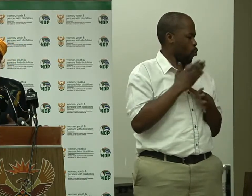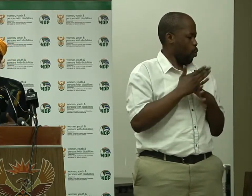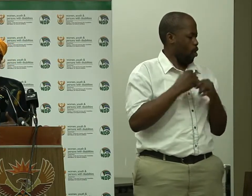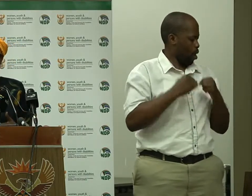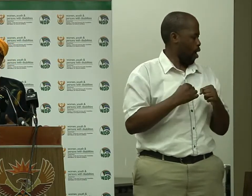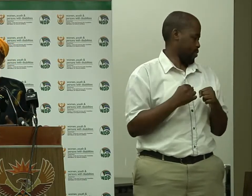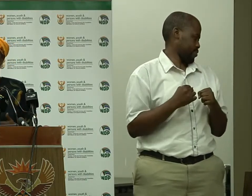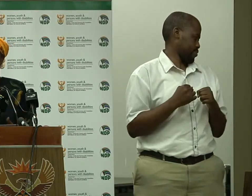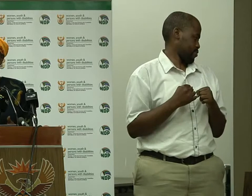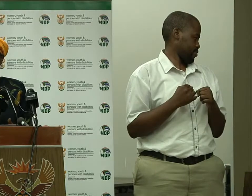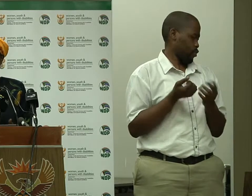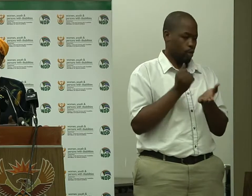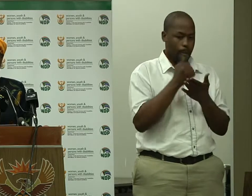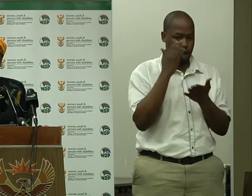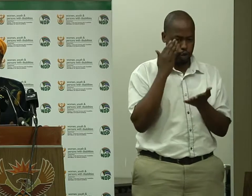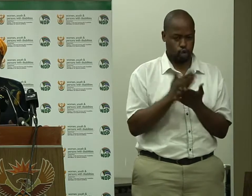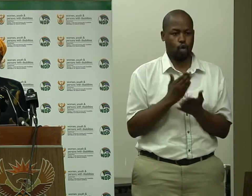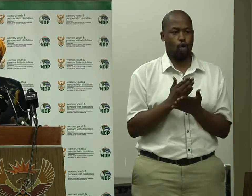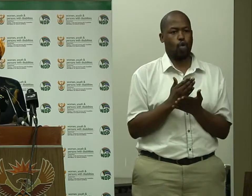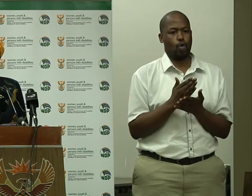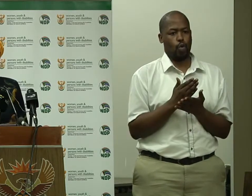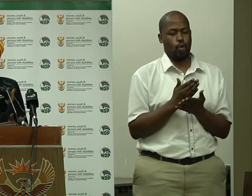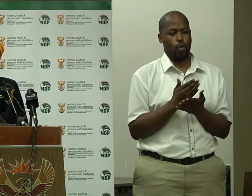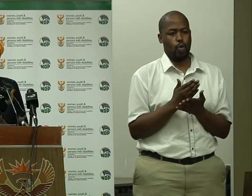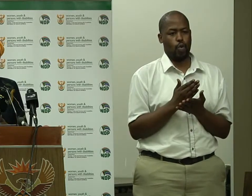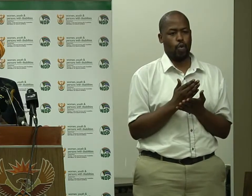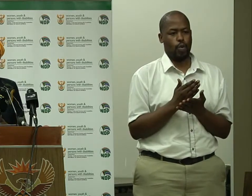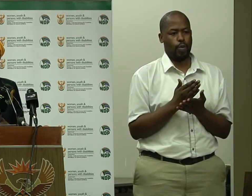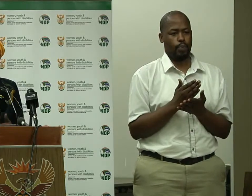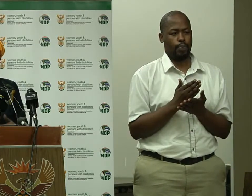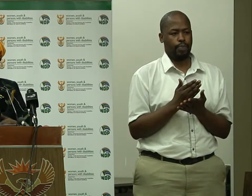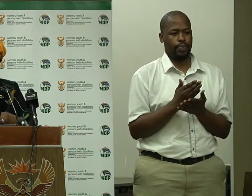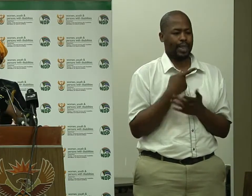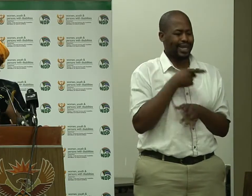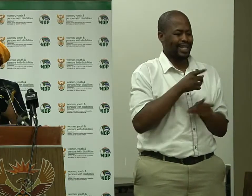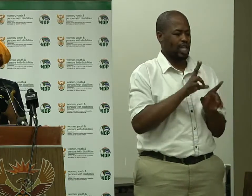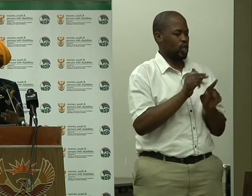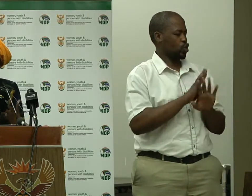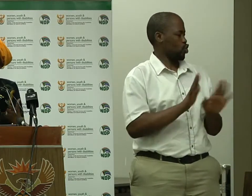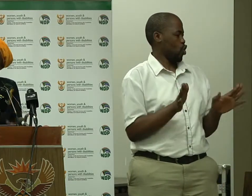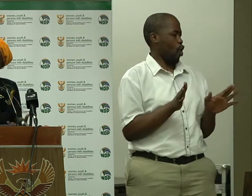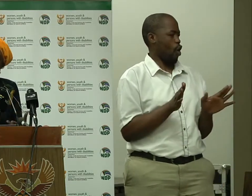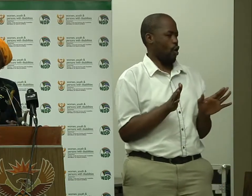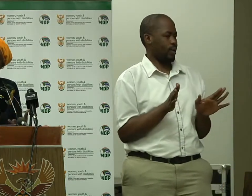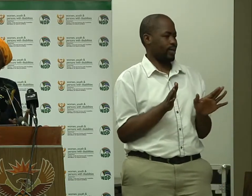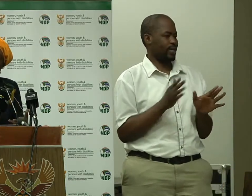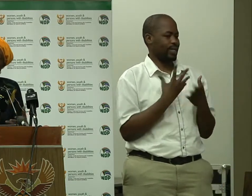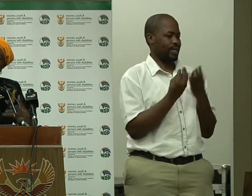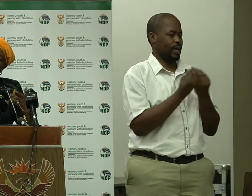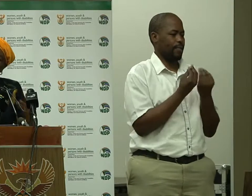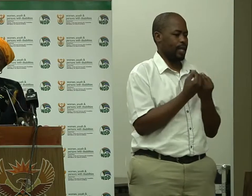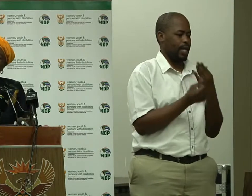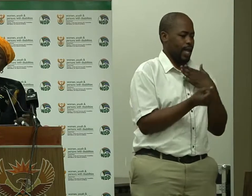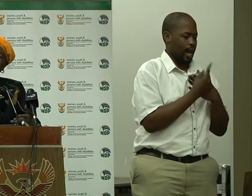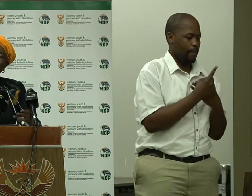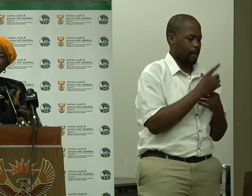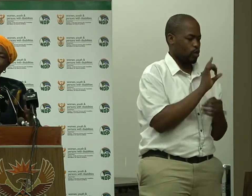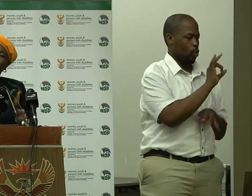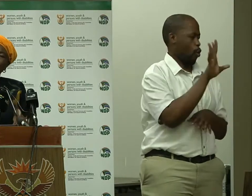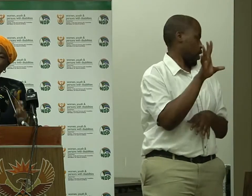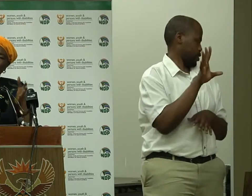harder so as to make sure that this is not a fashionable issue to